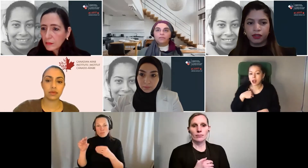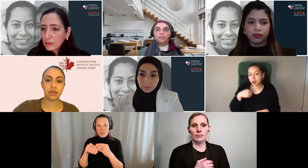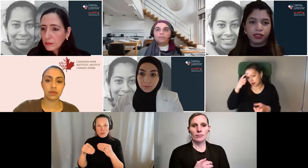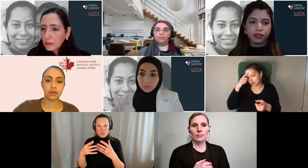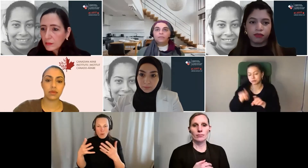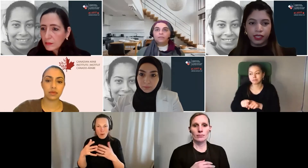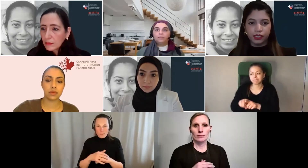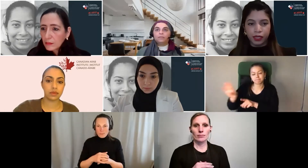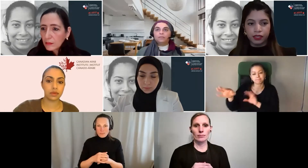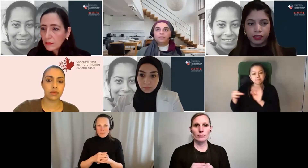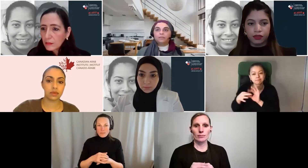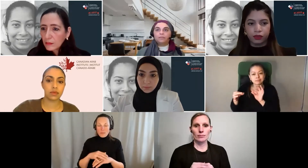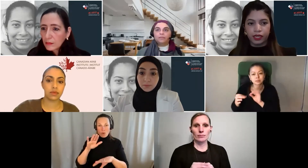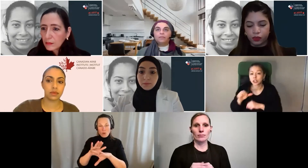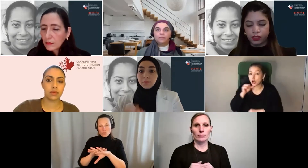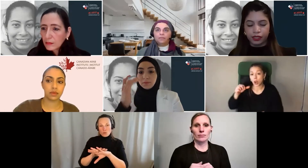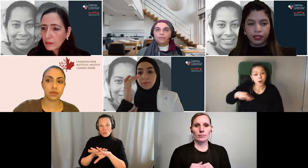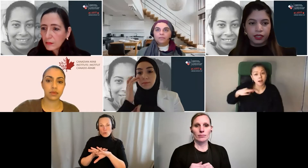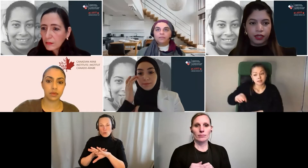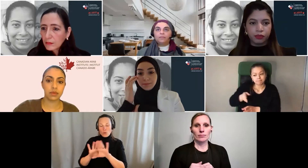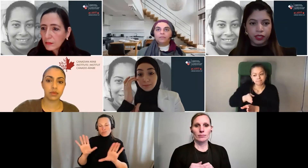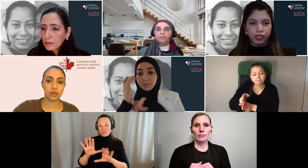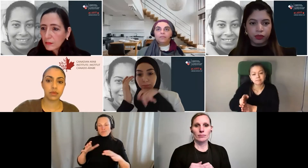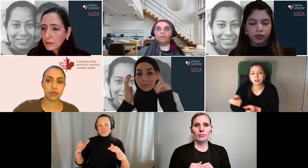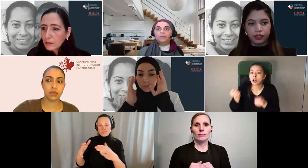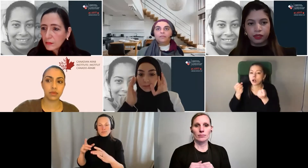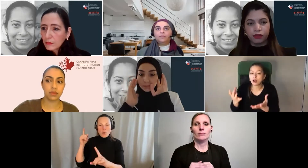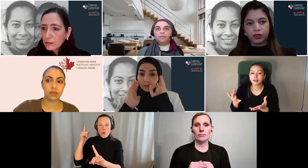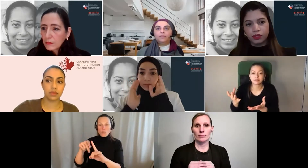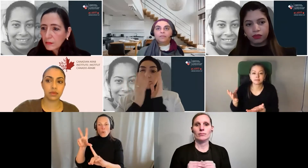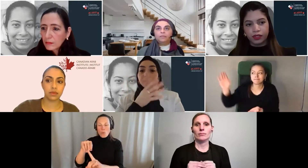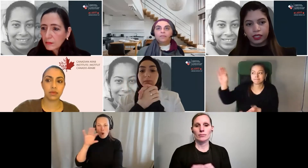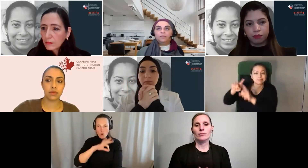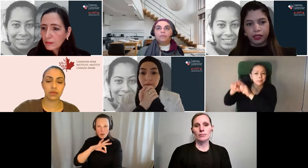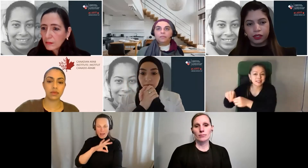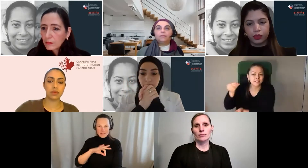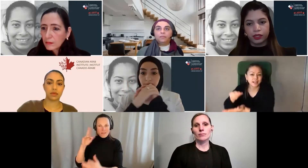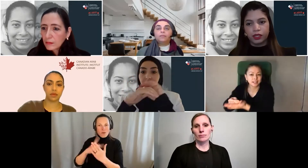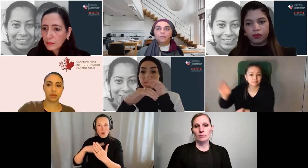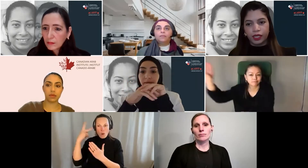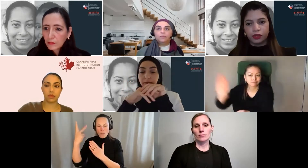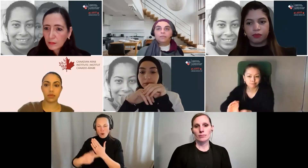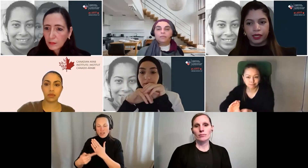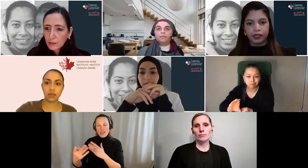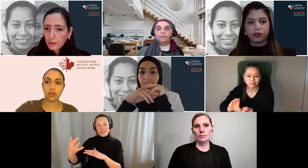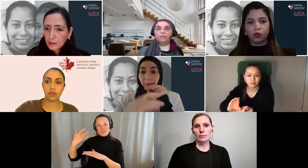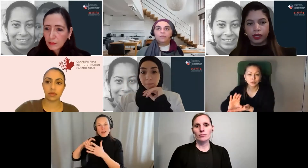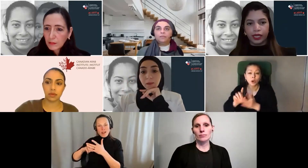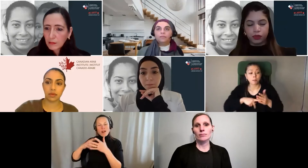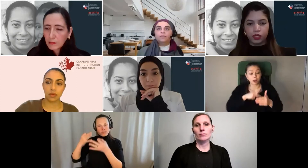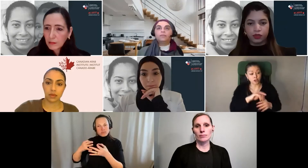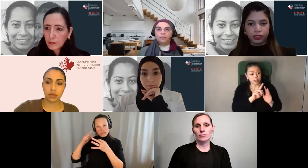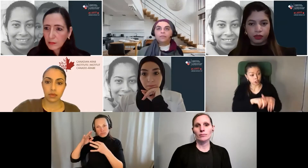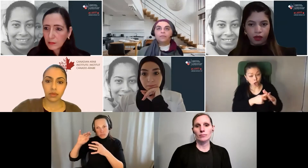sector, a lot of things are funding dependent. So as with that, our project when we started off was also funding dependent, where we had to pilot